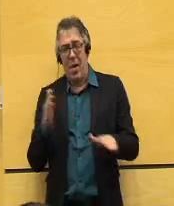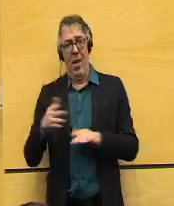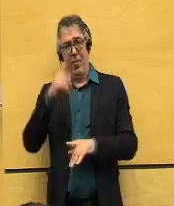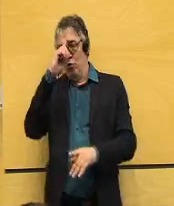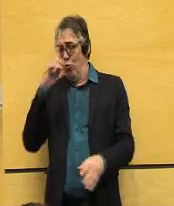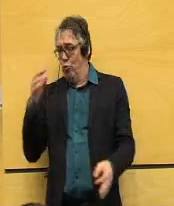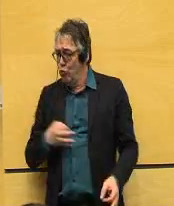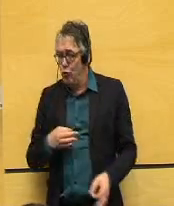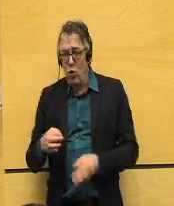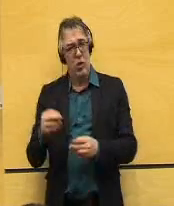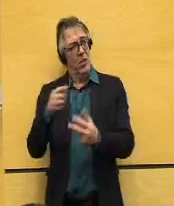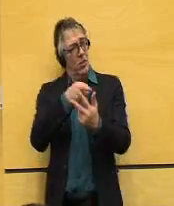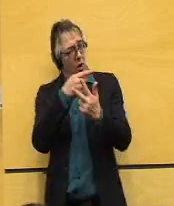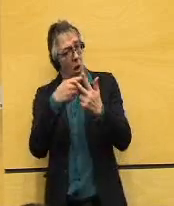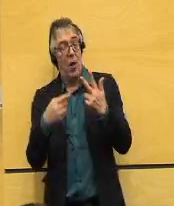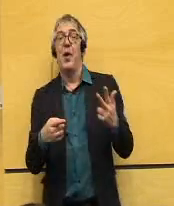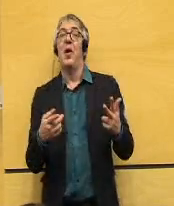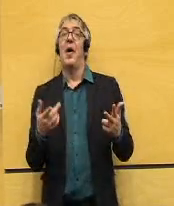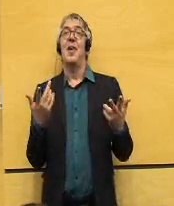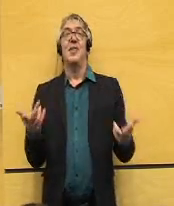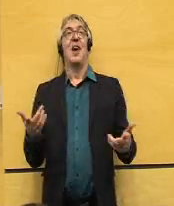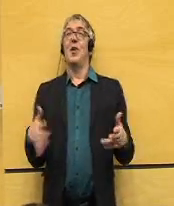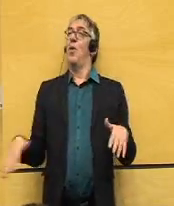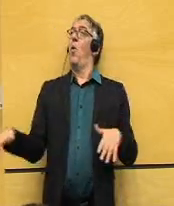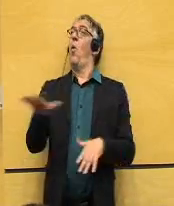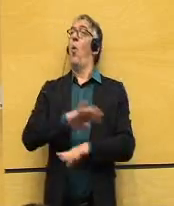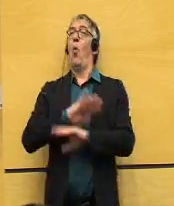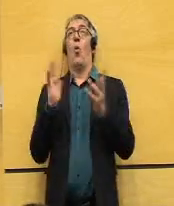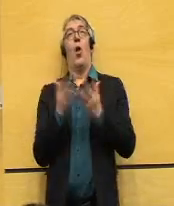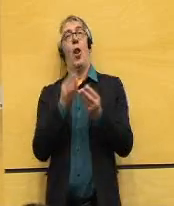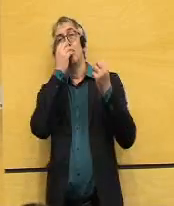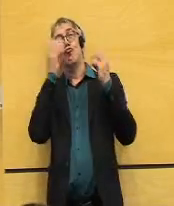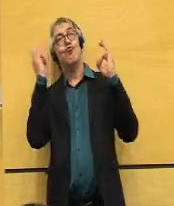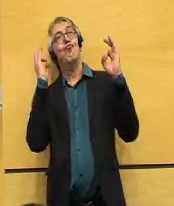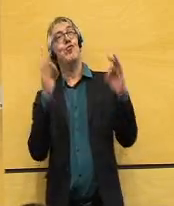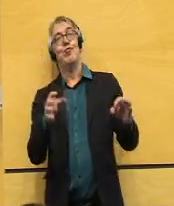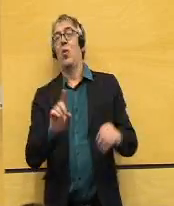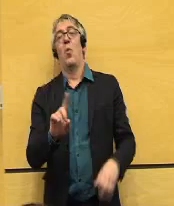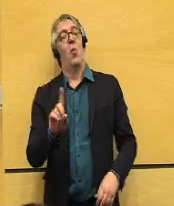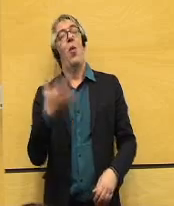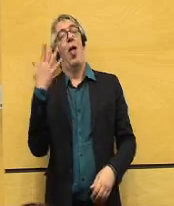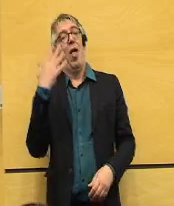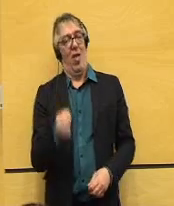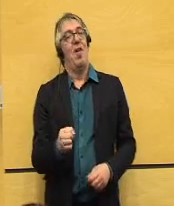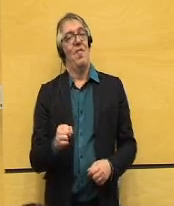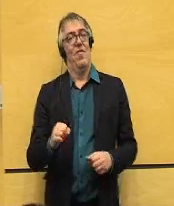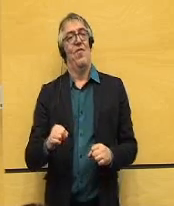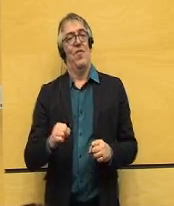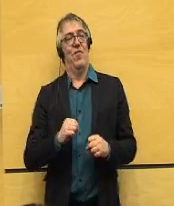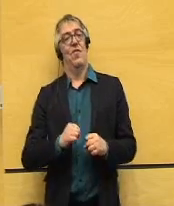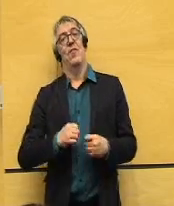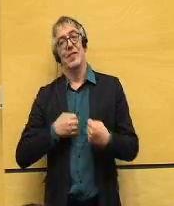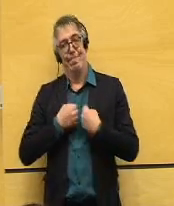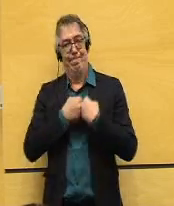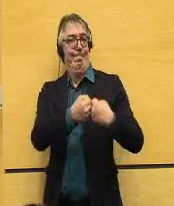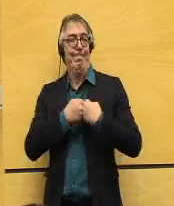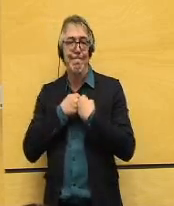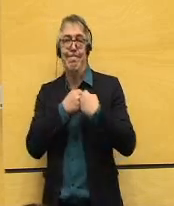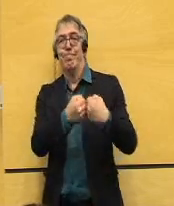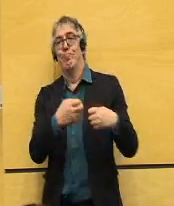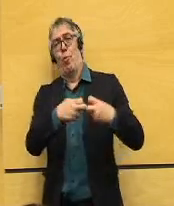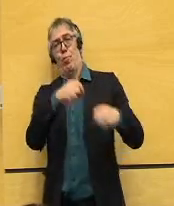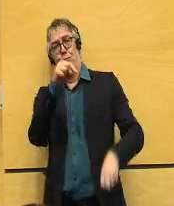plans, there are still challenges. Some challenges remain. The first one is, as you mentioned, about